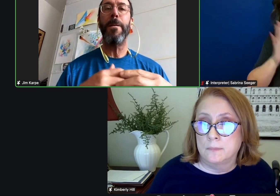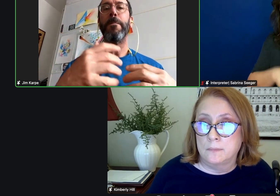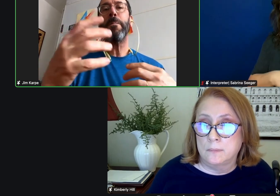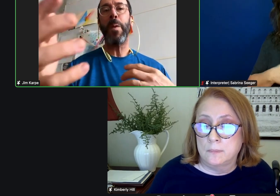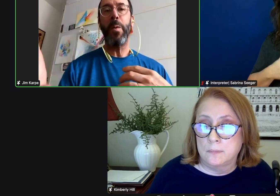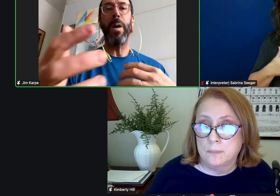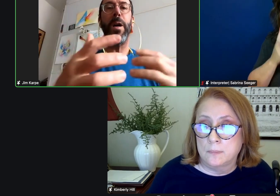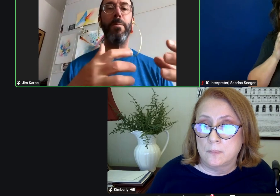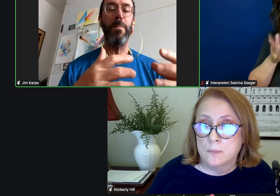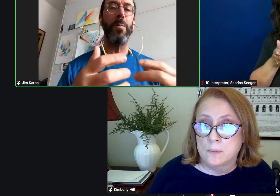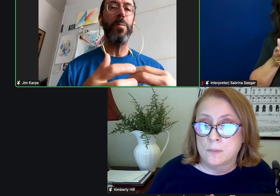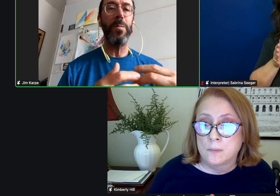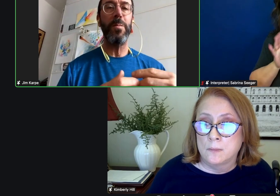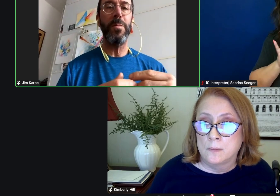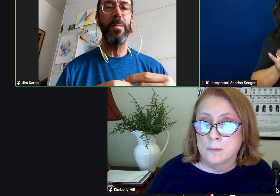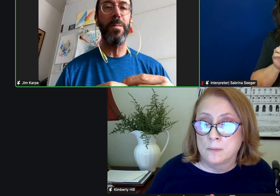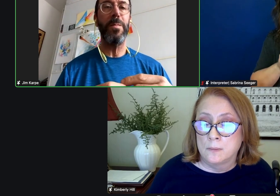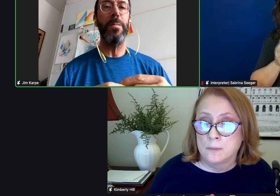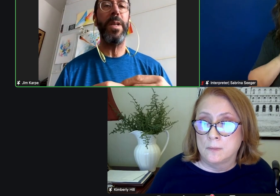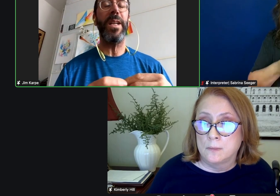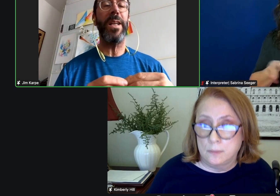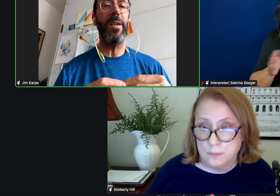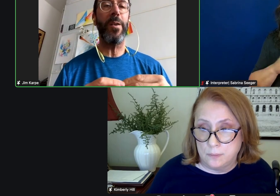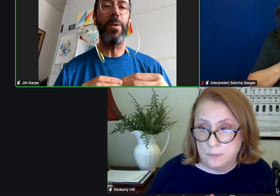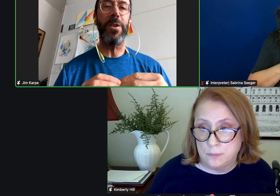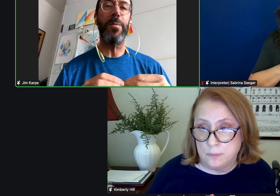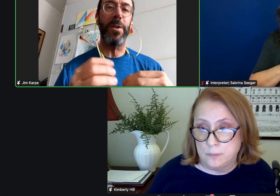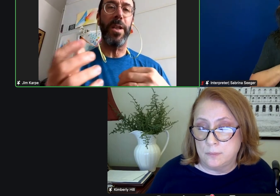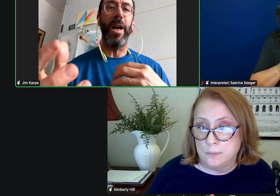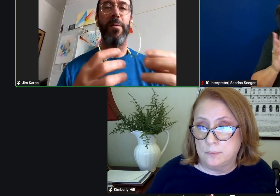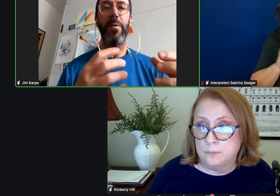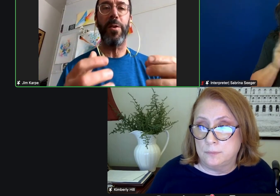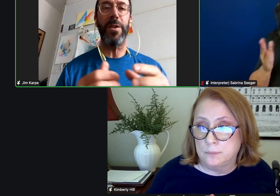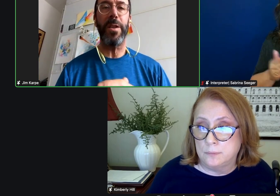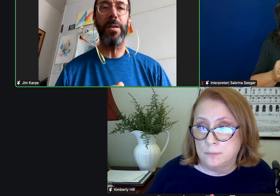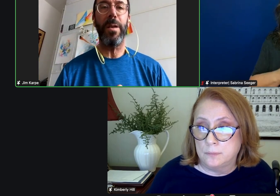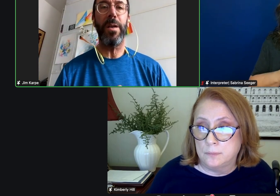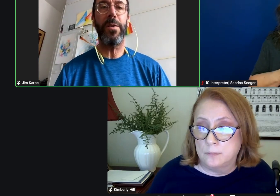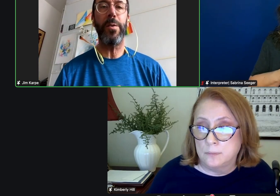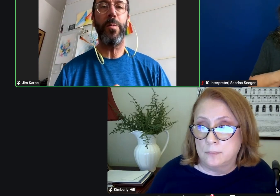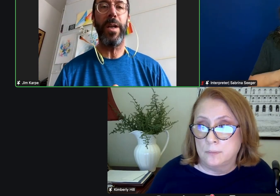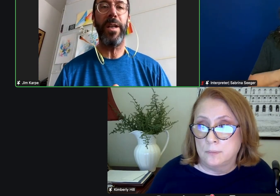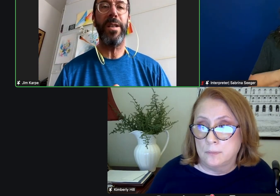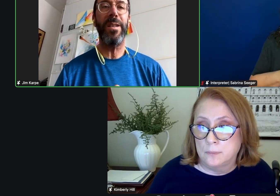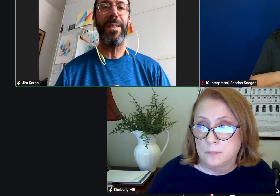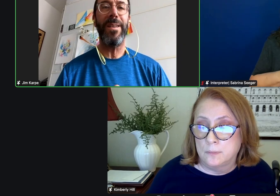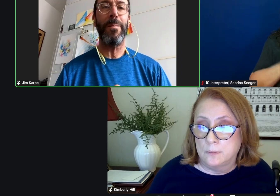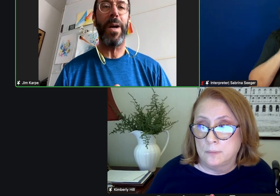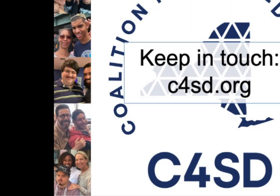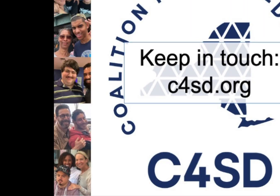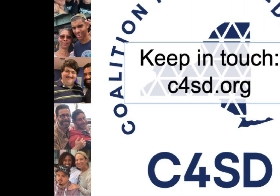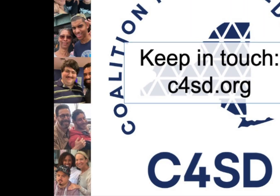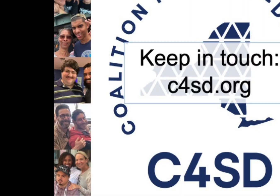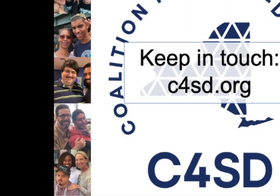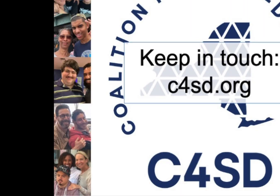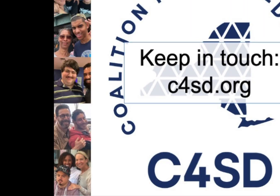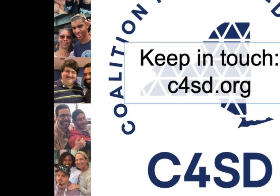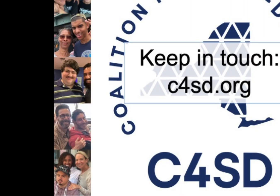this um, meeting here, which is really not, of course, a two-way